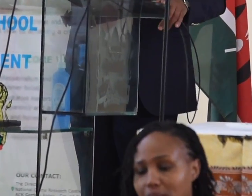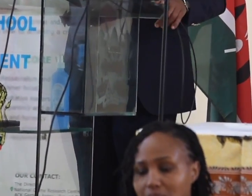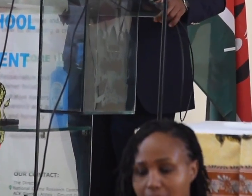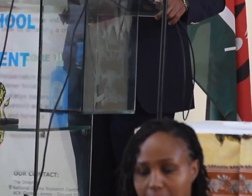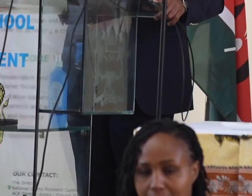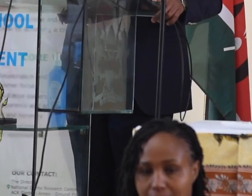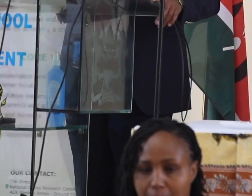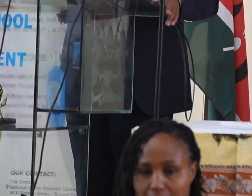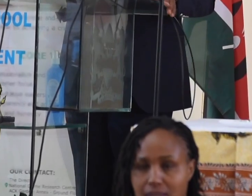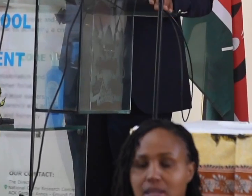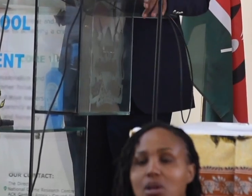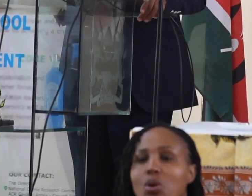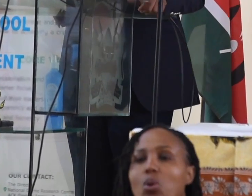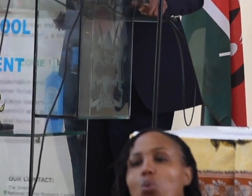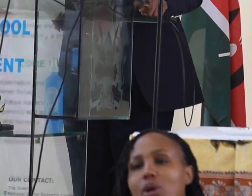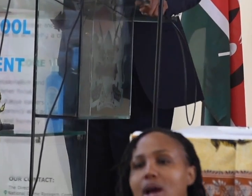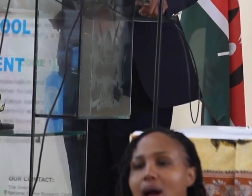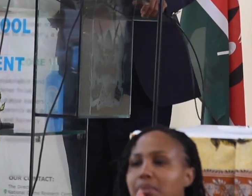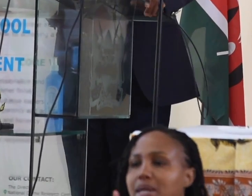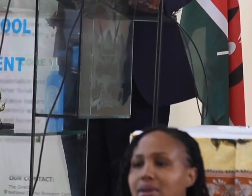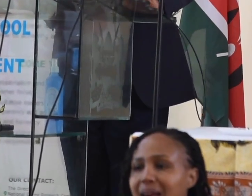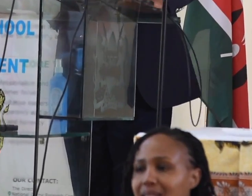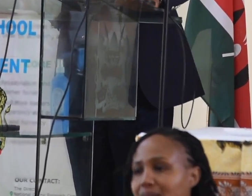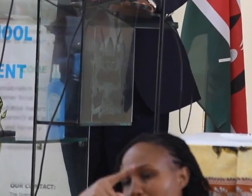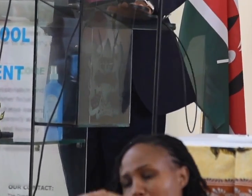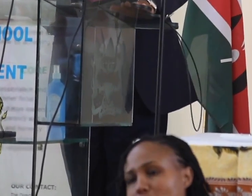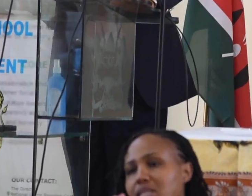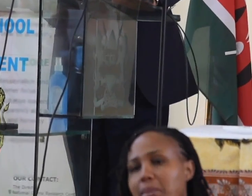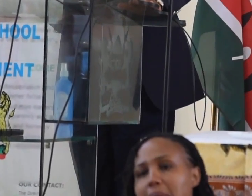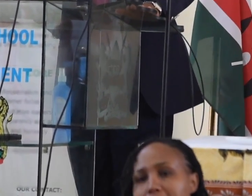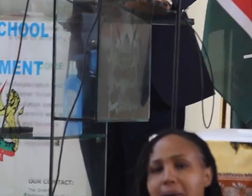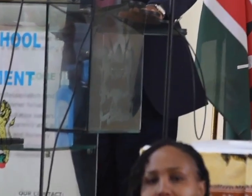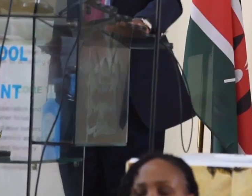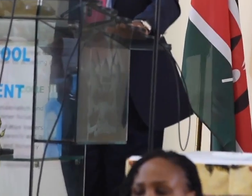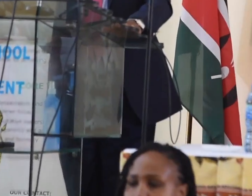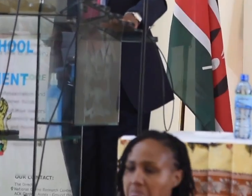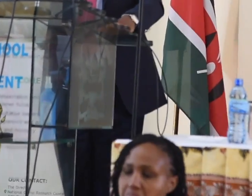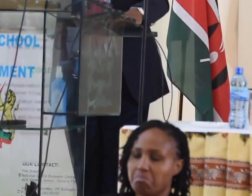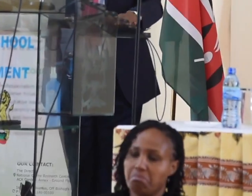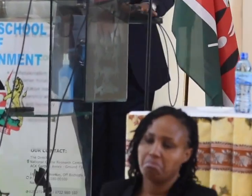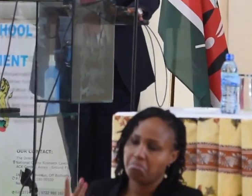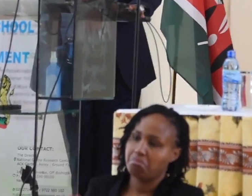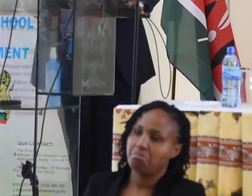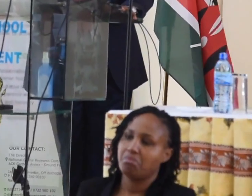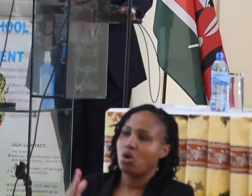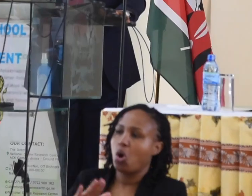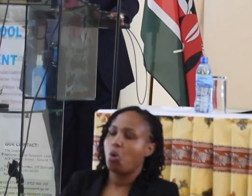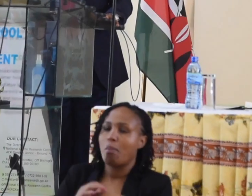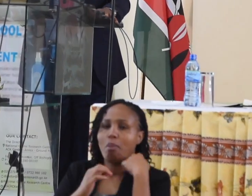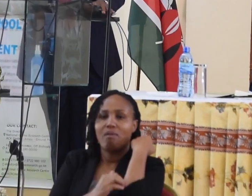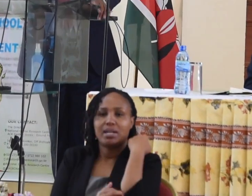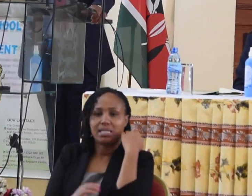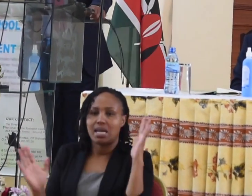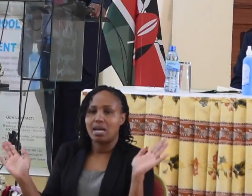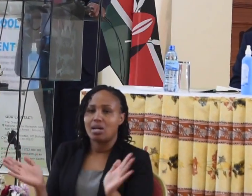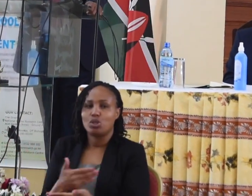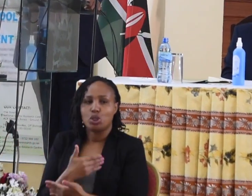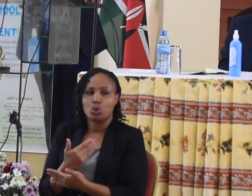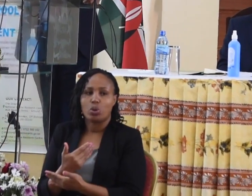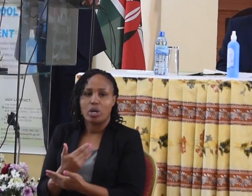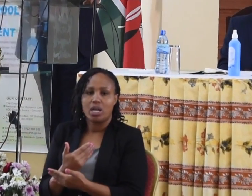independence, we had been writing policy papers, CS, on poverty eradication.